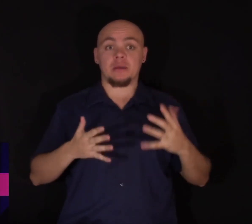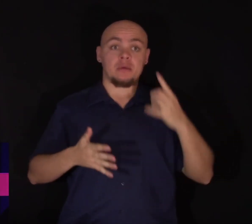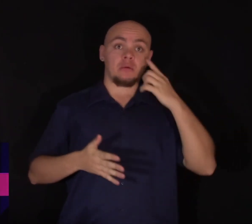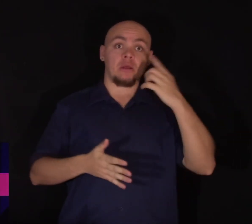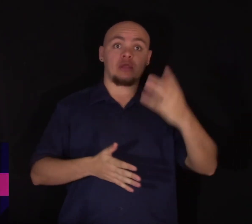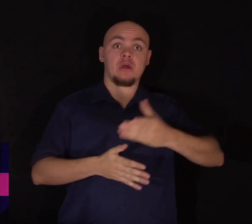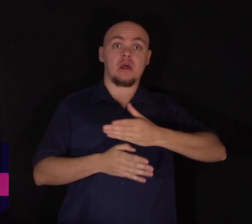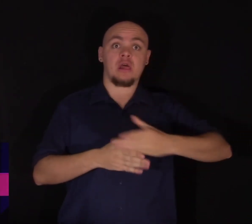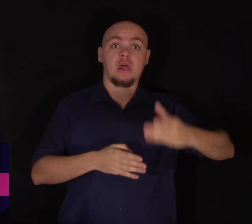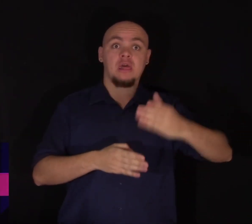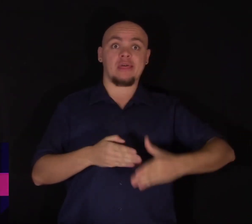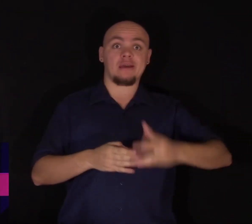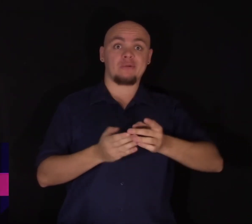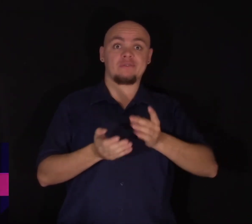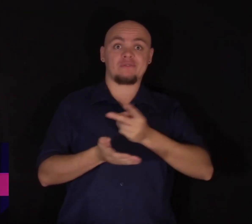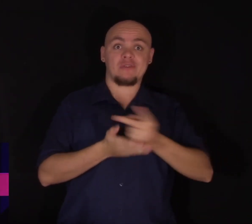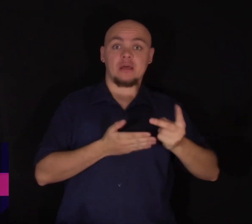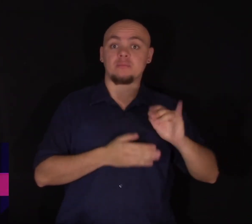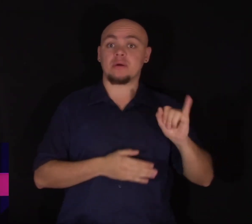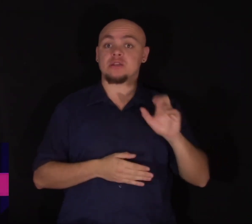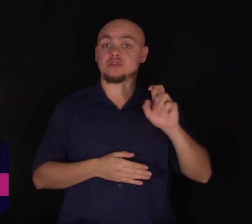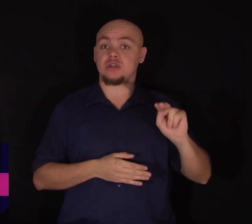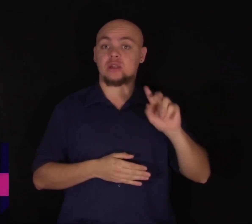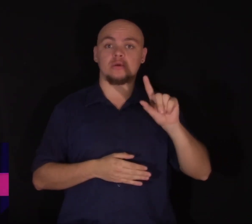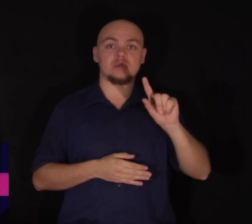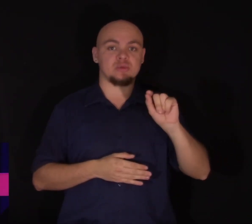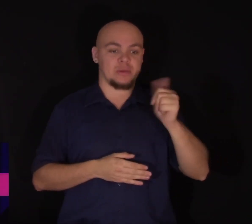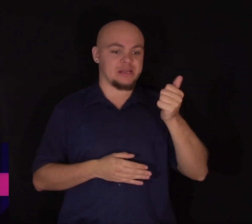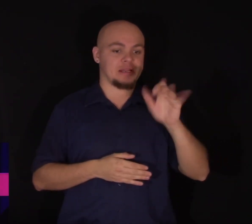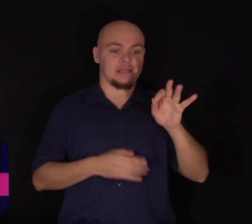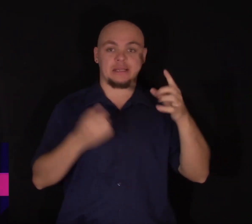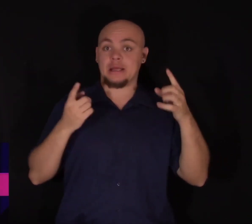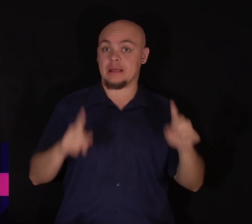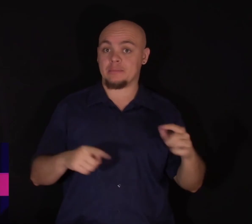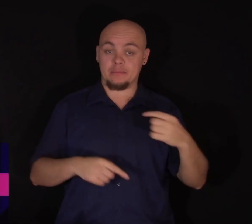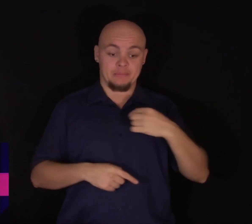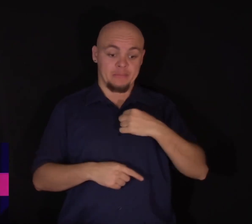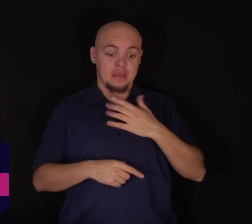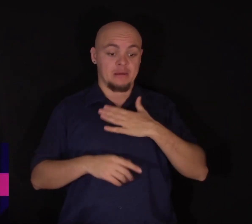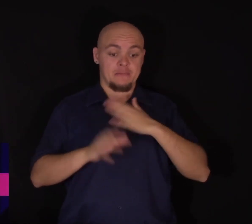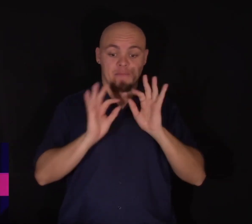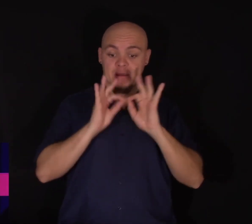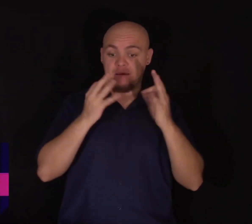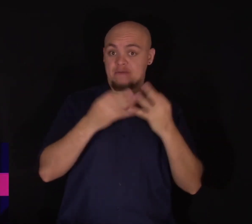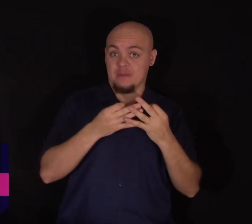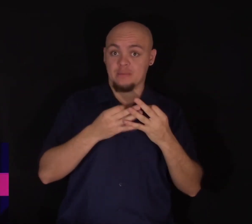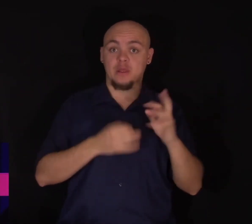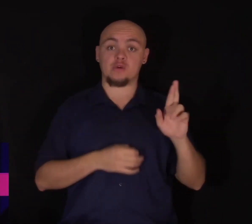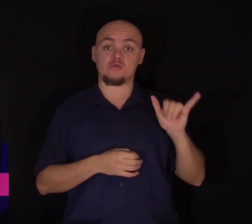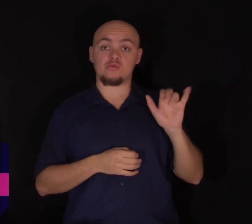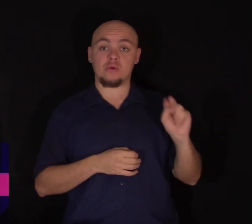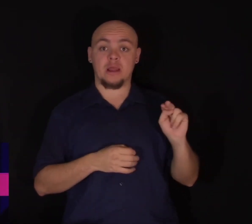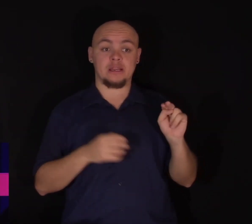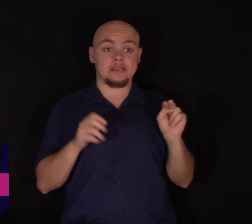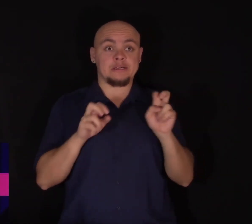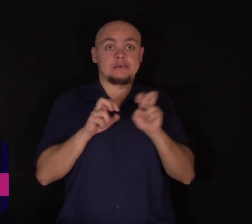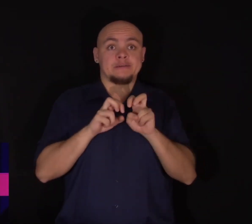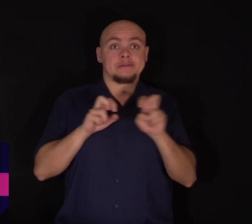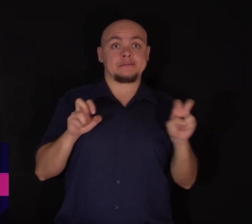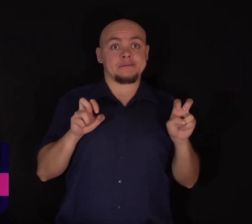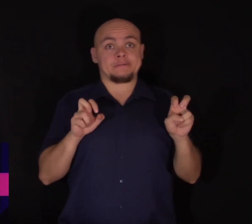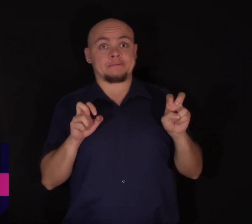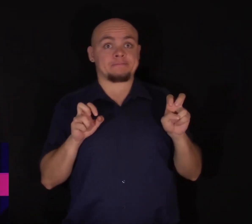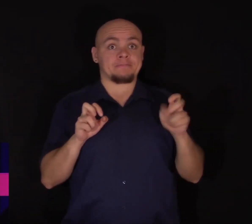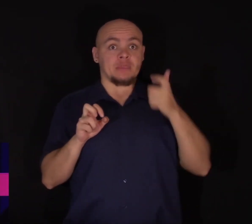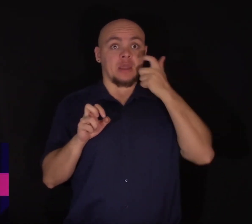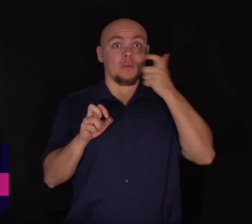But thankfully, January 2019 came, and me and my family and Ryan squeezed into the gallery at the House of Lords, and we watched